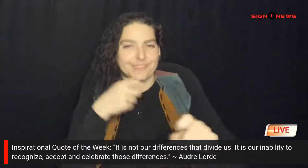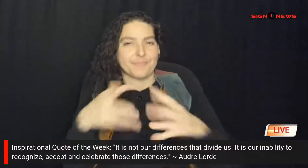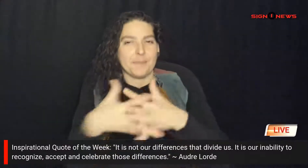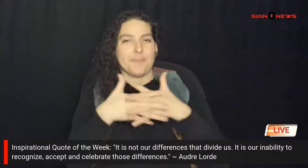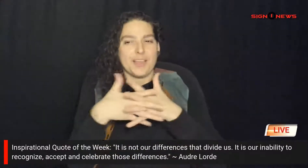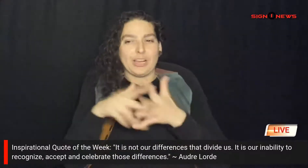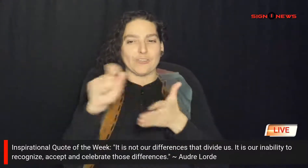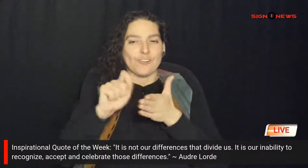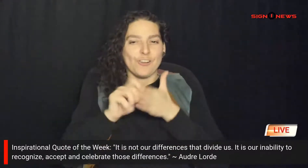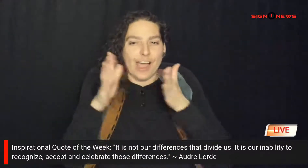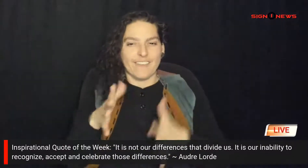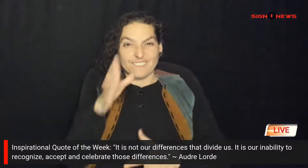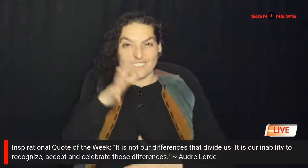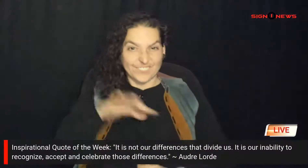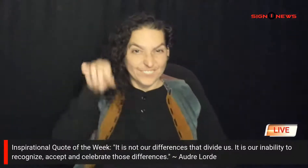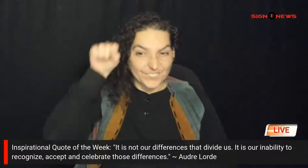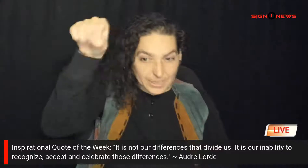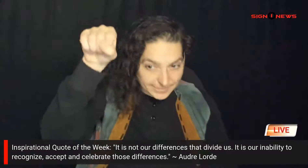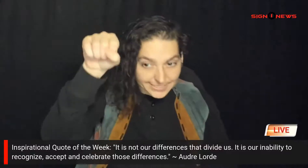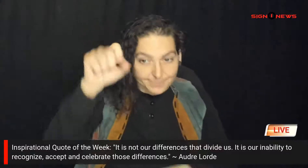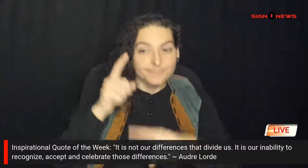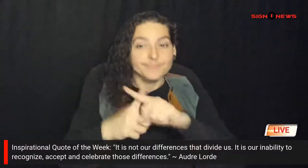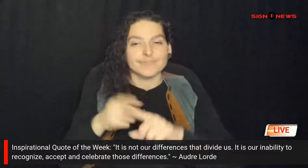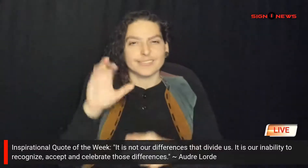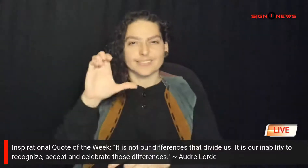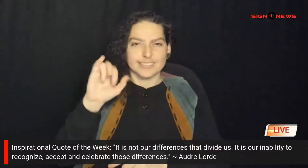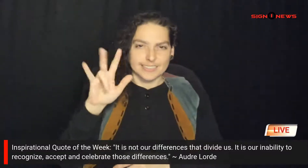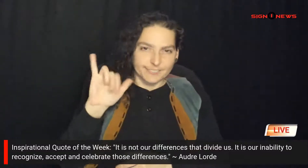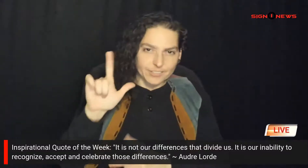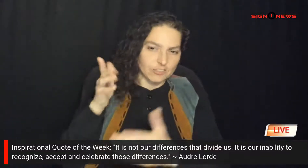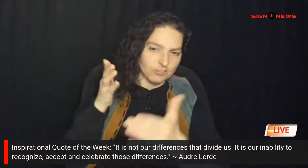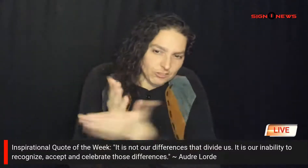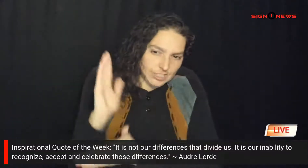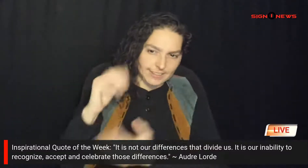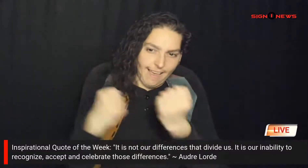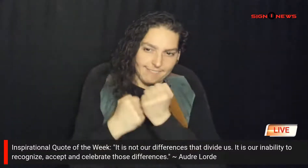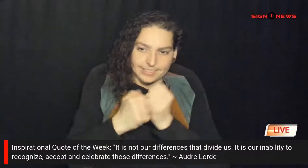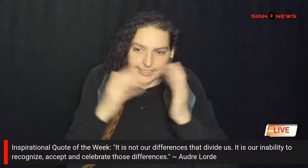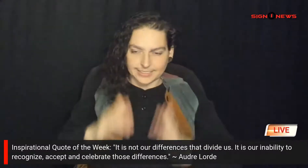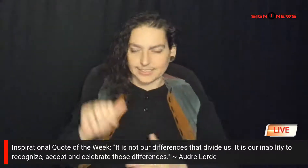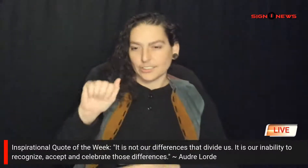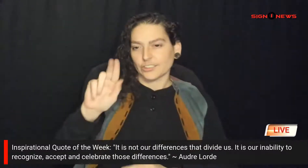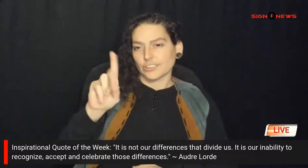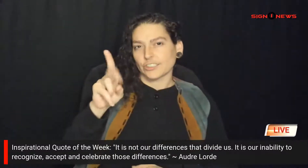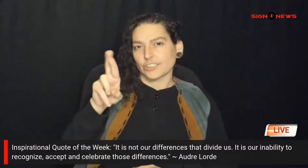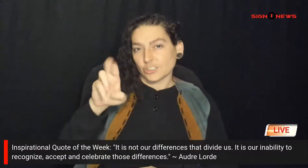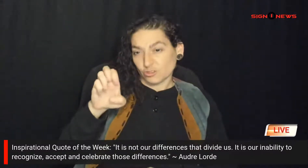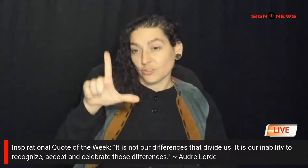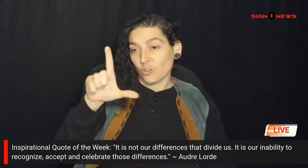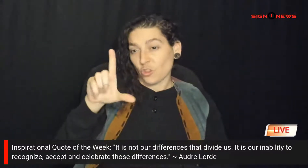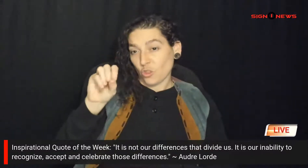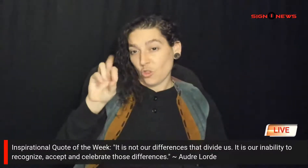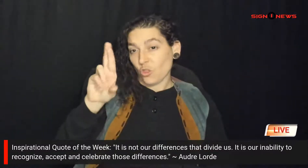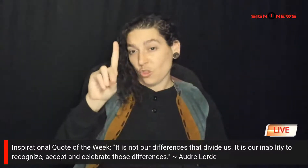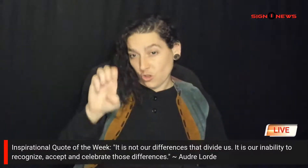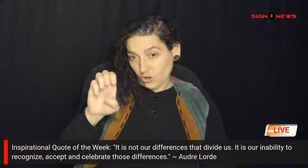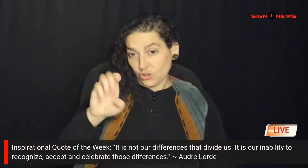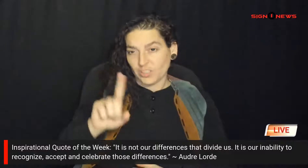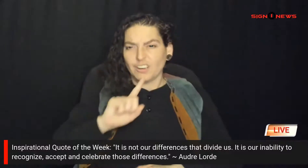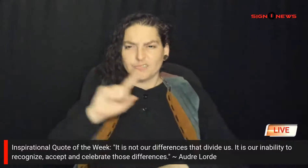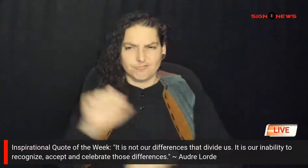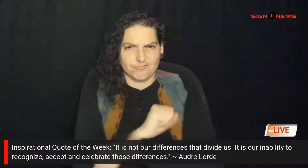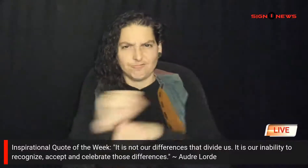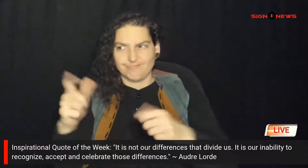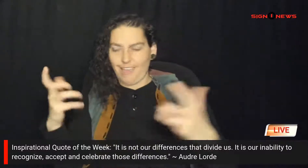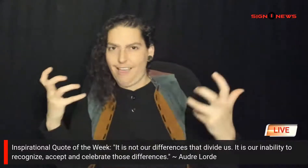Today's quote comes from American writer, feminist, and civil rights activist